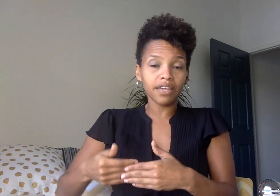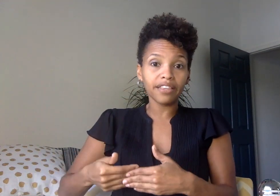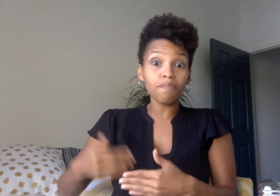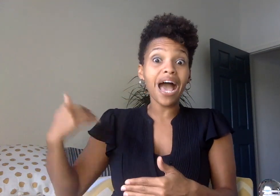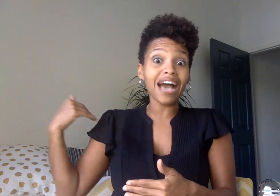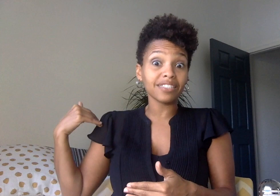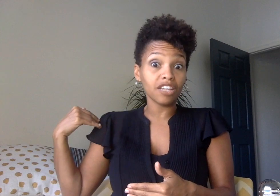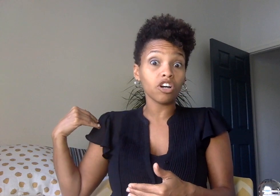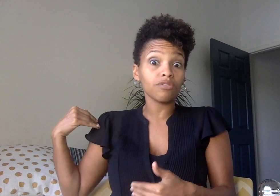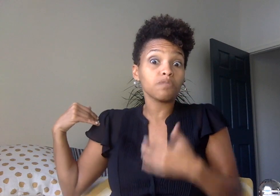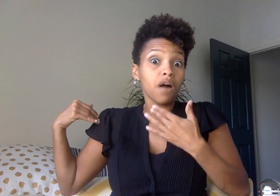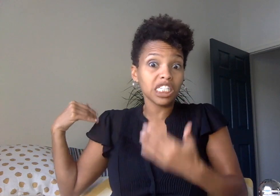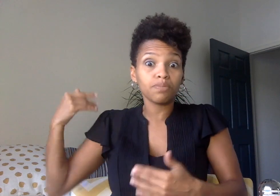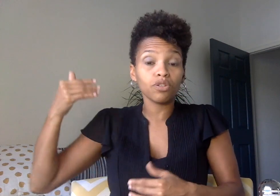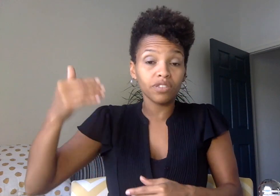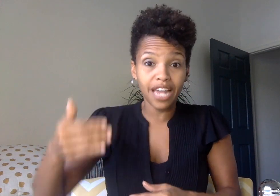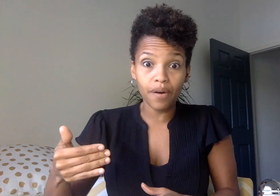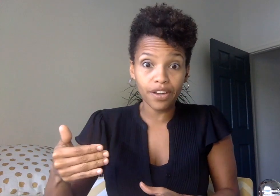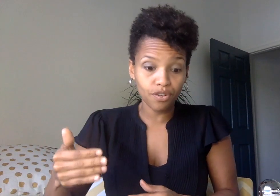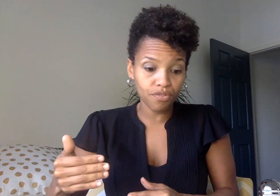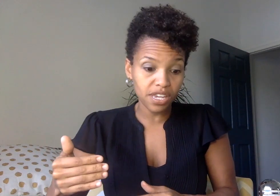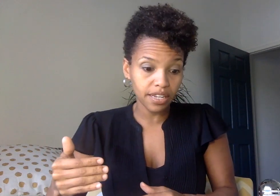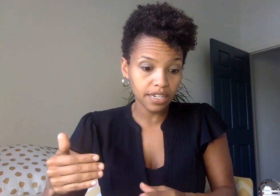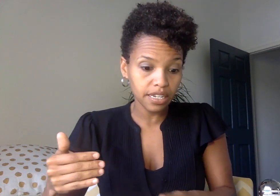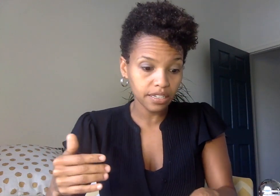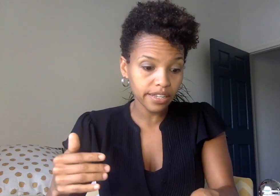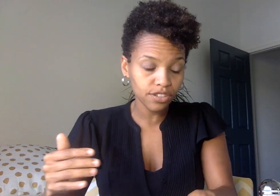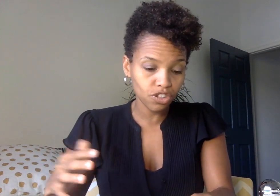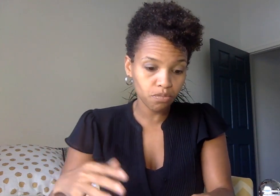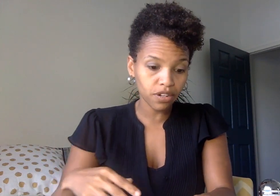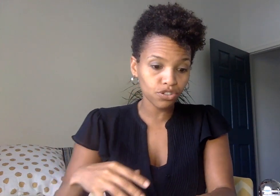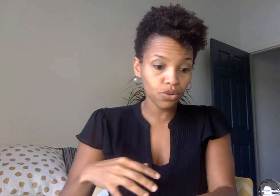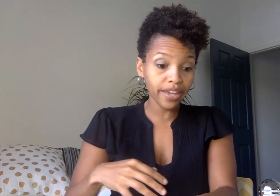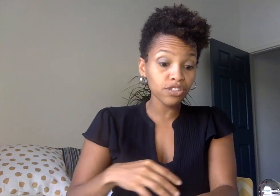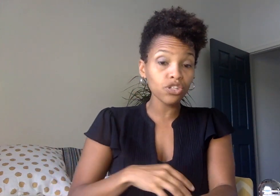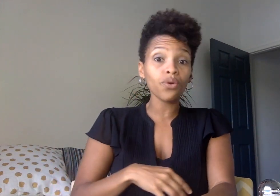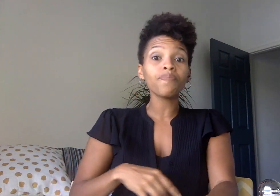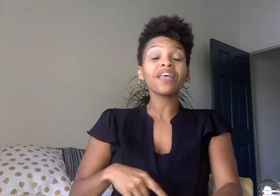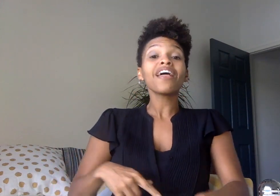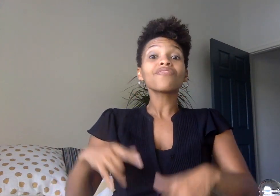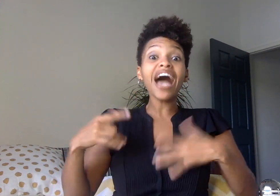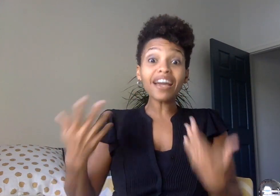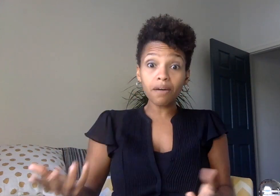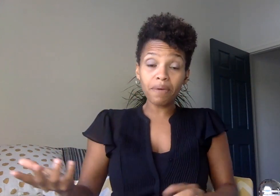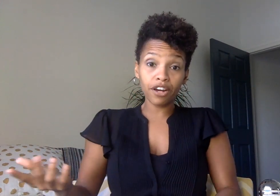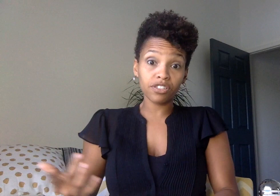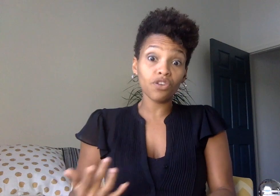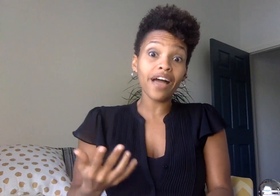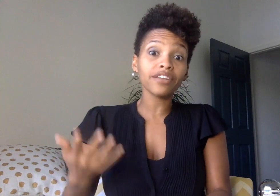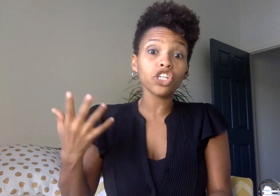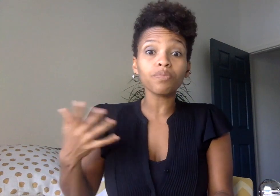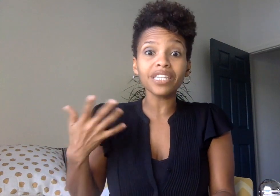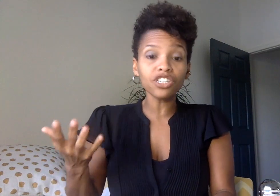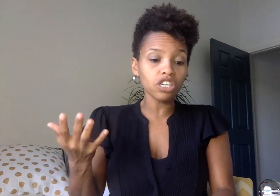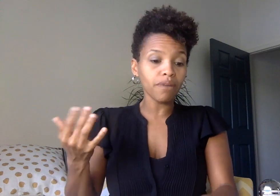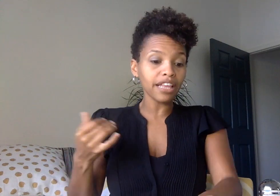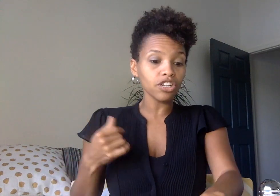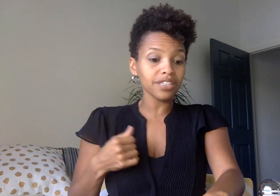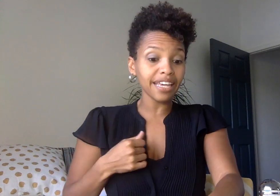the past I thought it was possible and now I don't think it is so much. Okay, so that comparison or that interpretation might look like